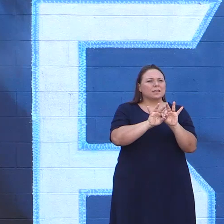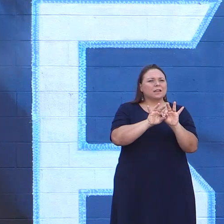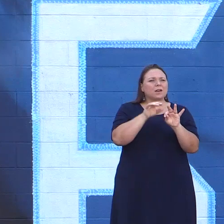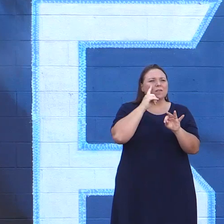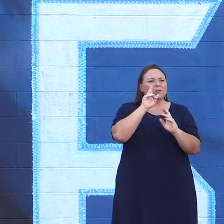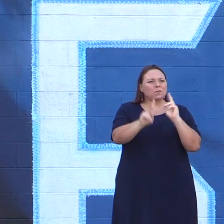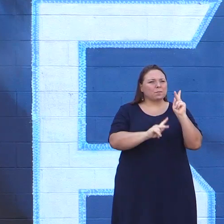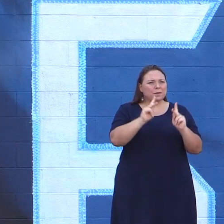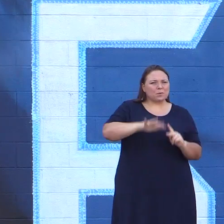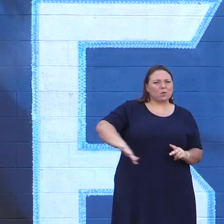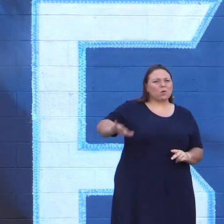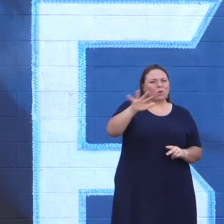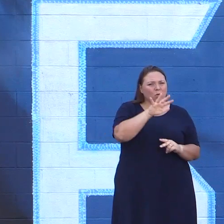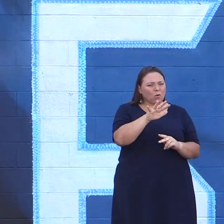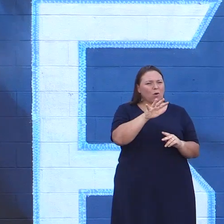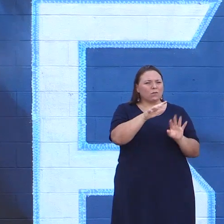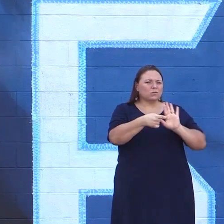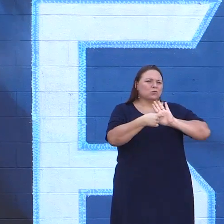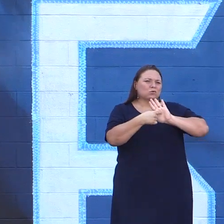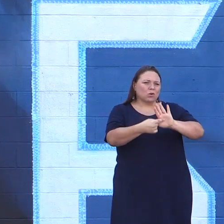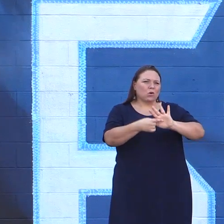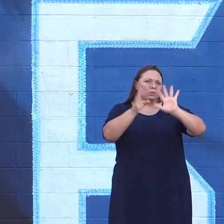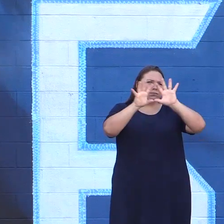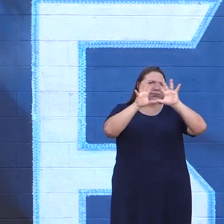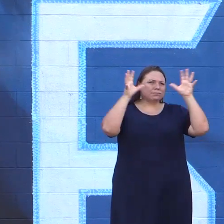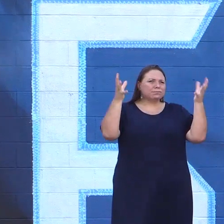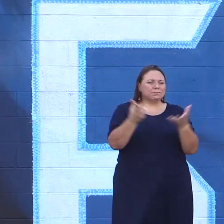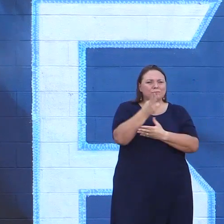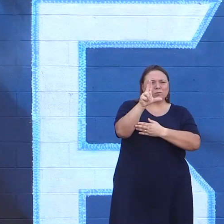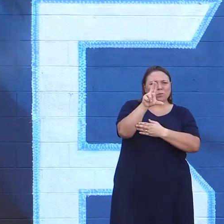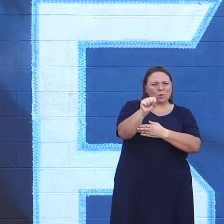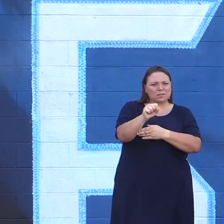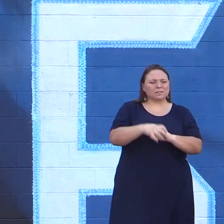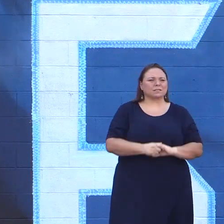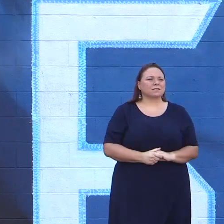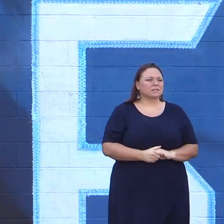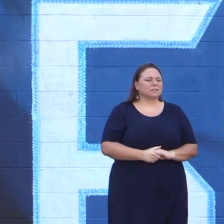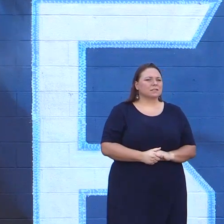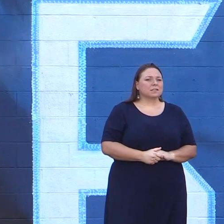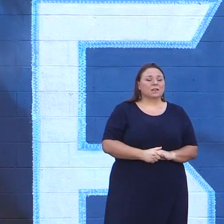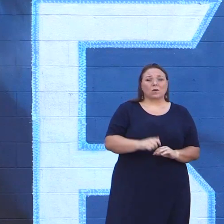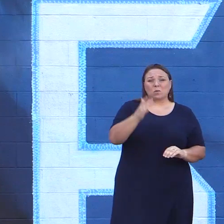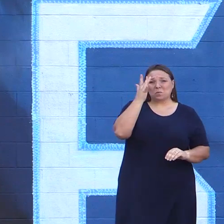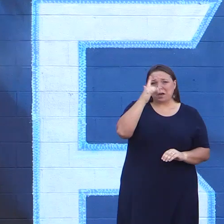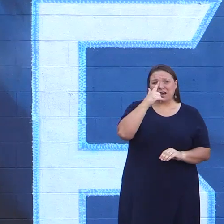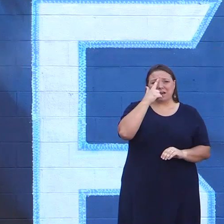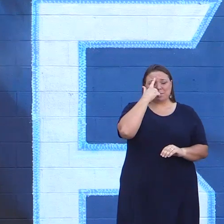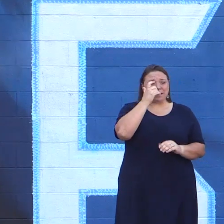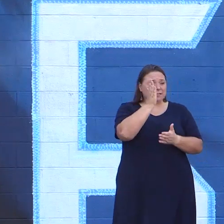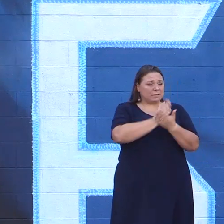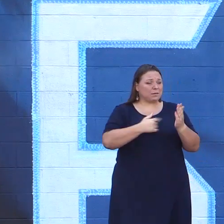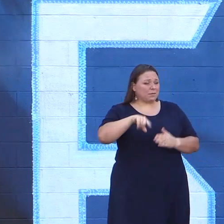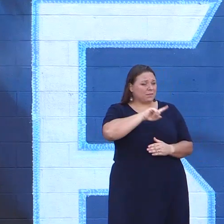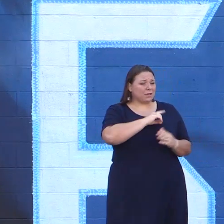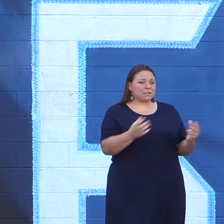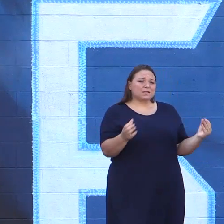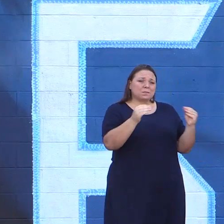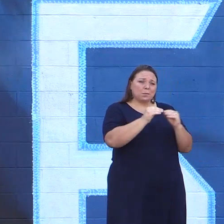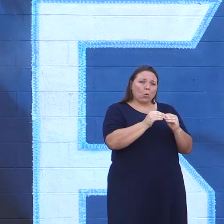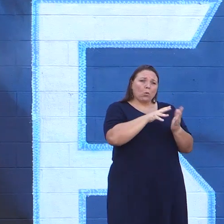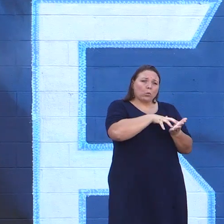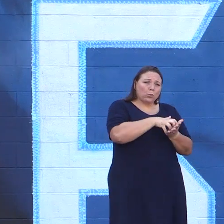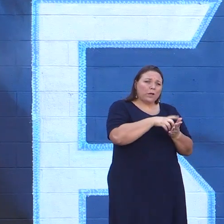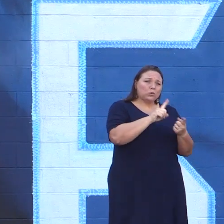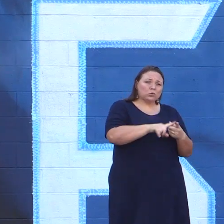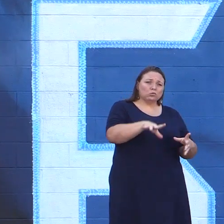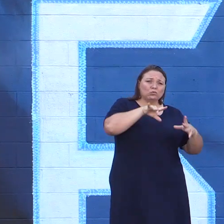in the trials reflect the entire U.S. population, because indeed some of us are more vulnerable to the